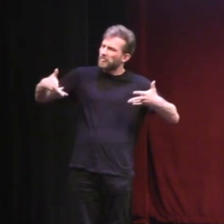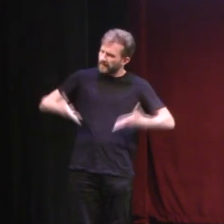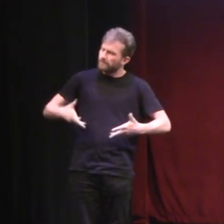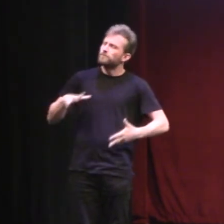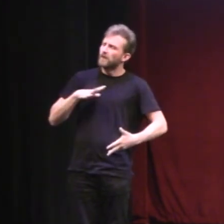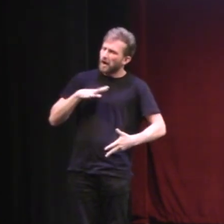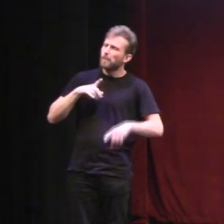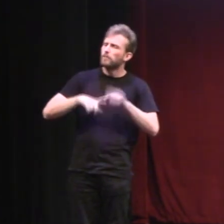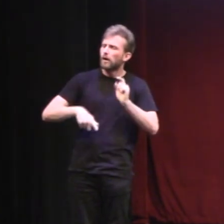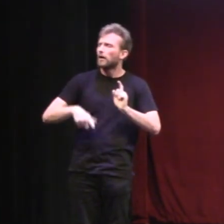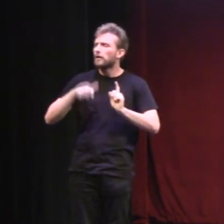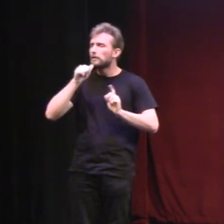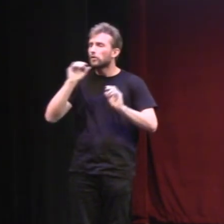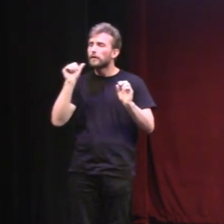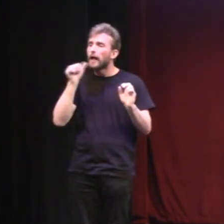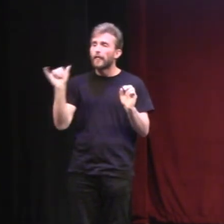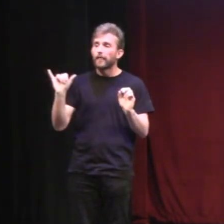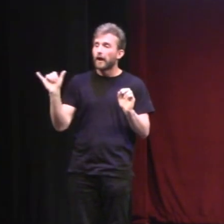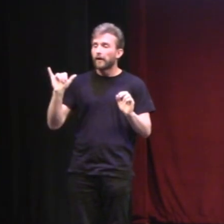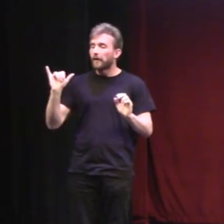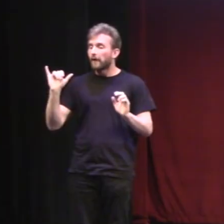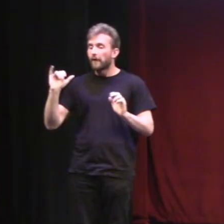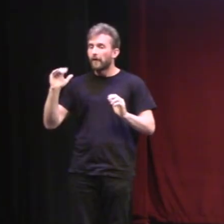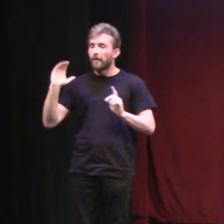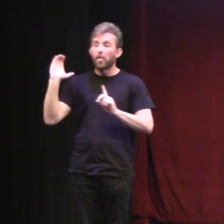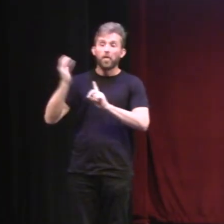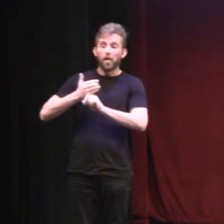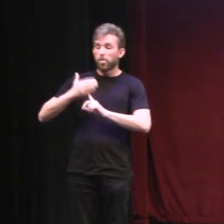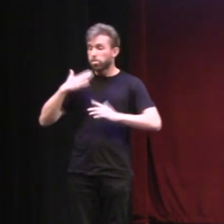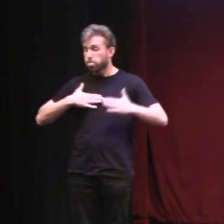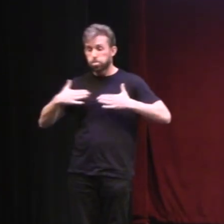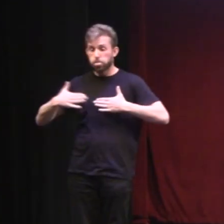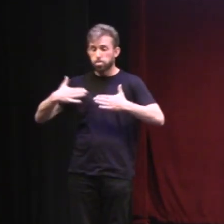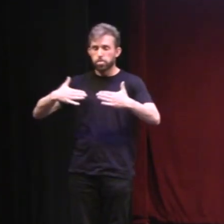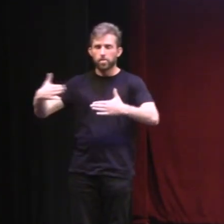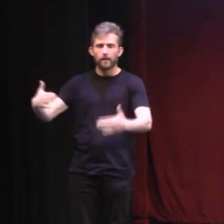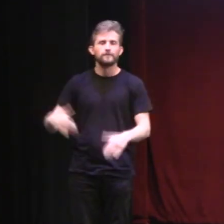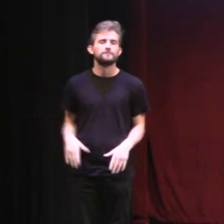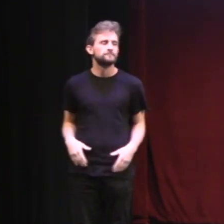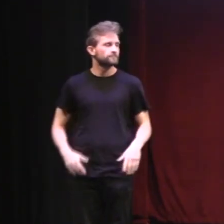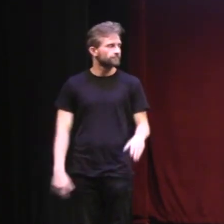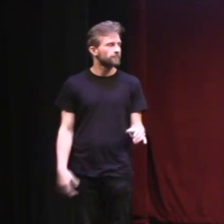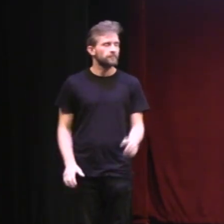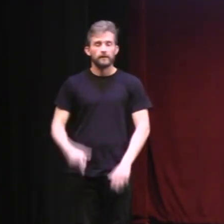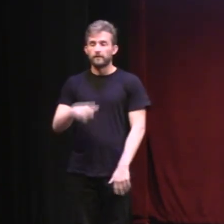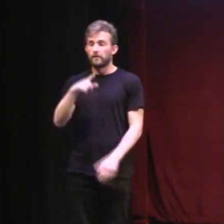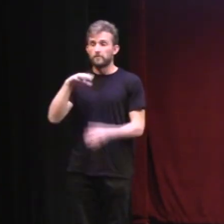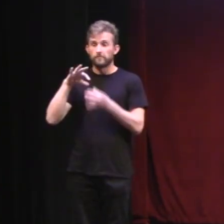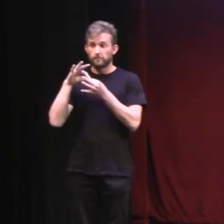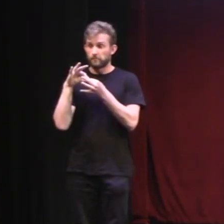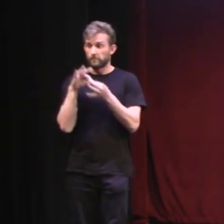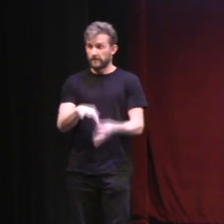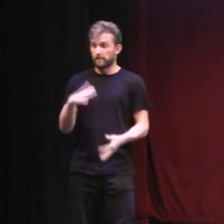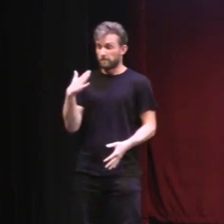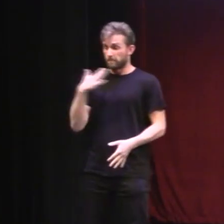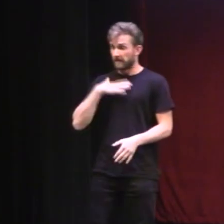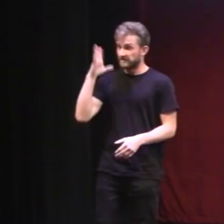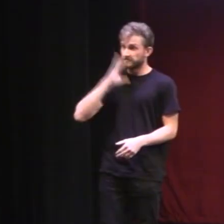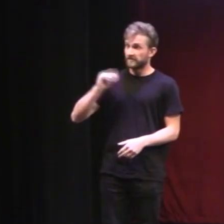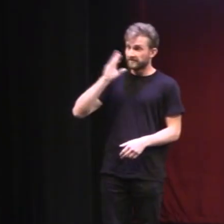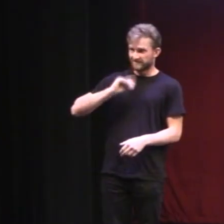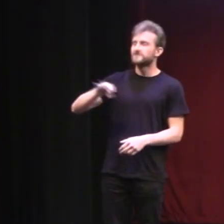In terms of my therapeutic foster care, I worked with mostly teens. Teens